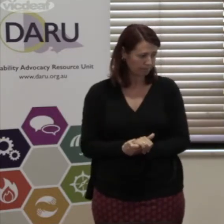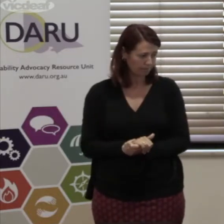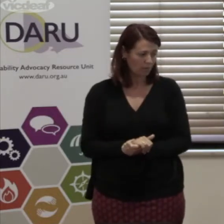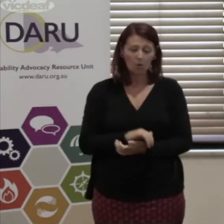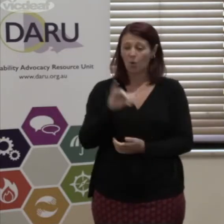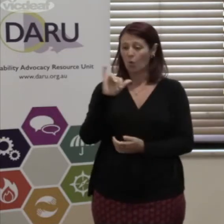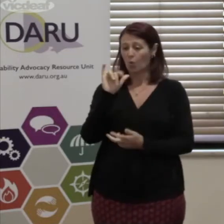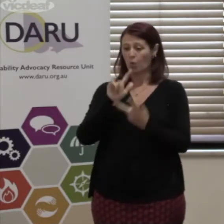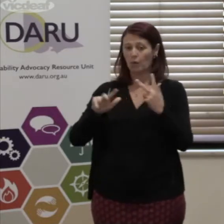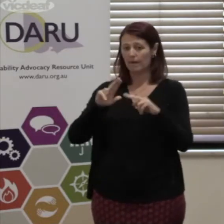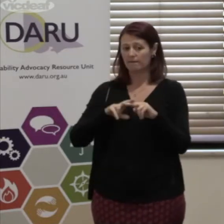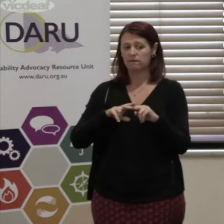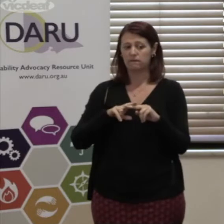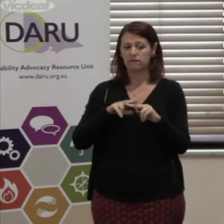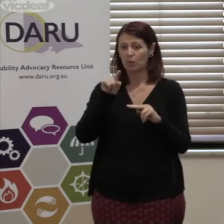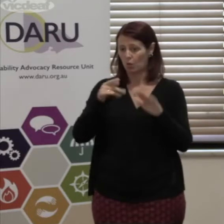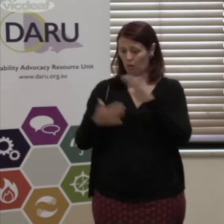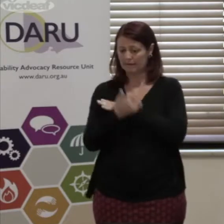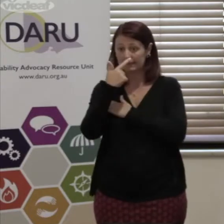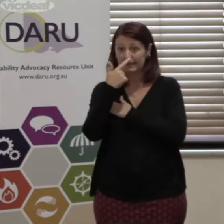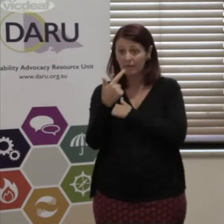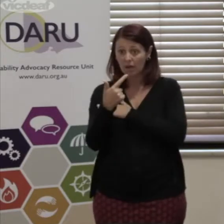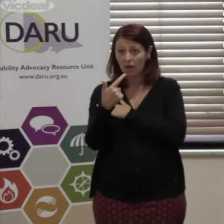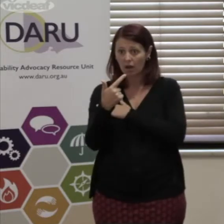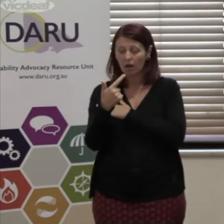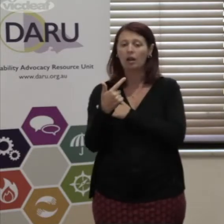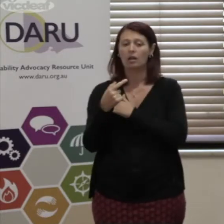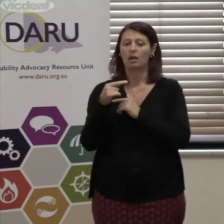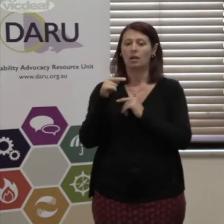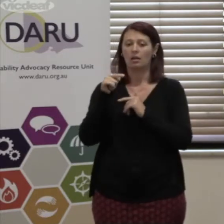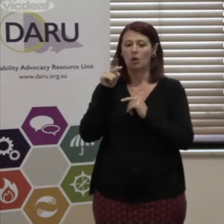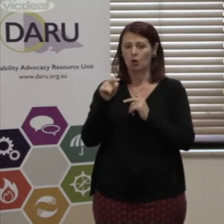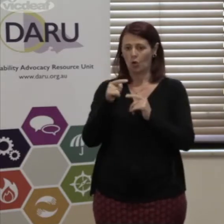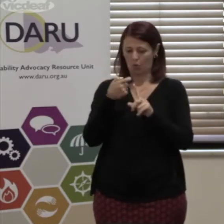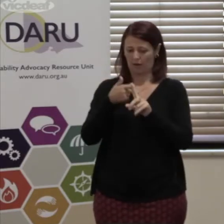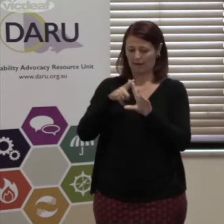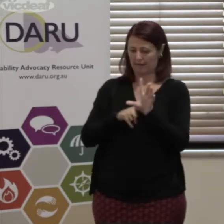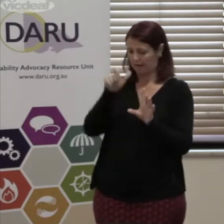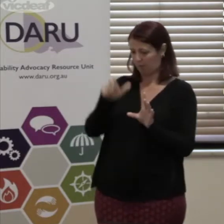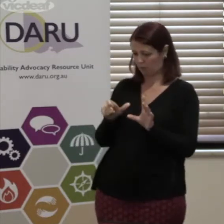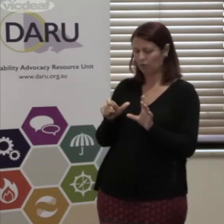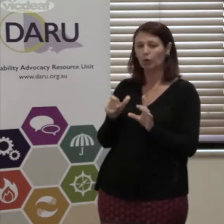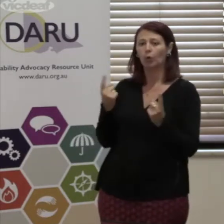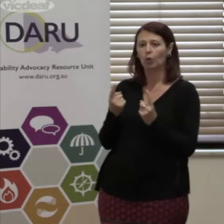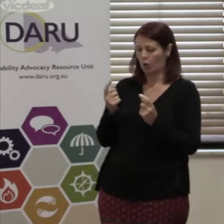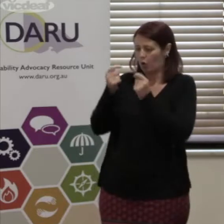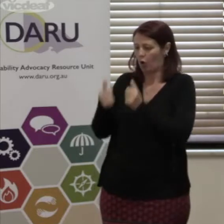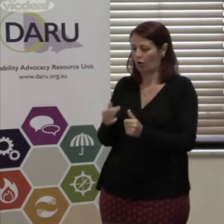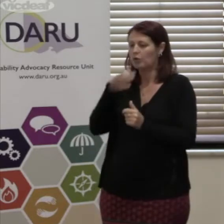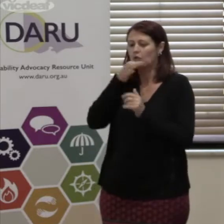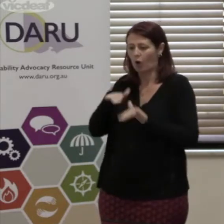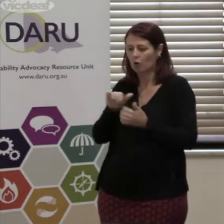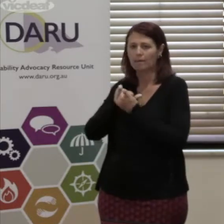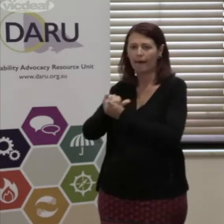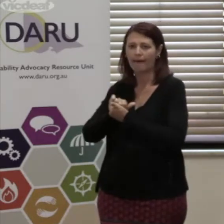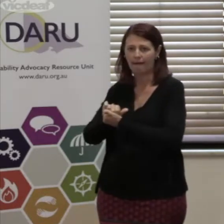Or if you are under seven, then in fact your key contact person will be the early childhood partner.